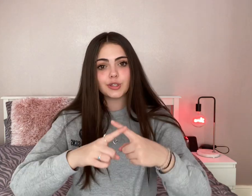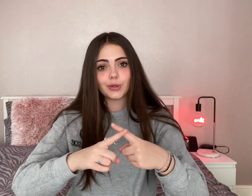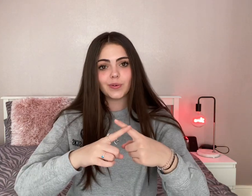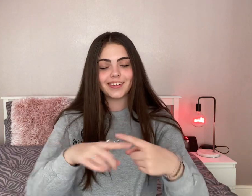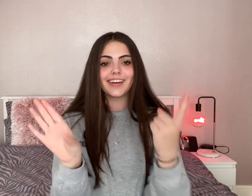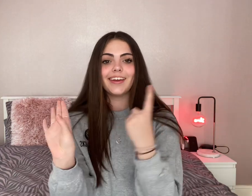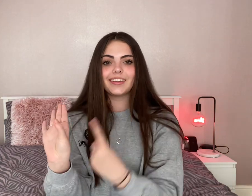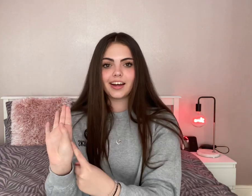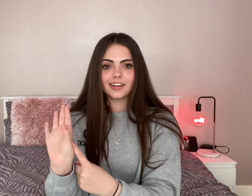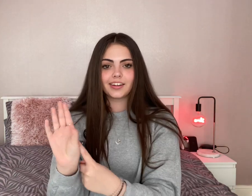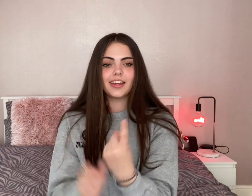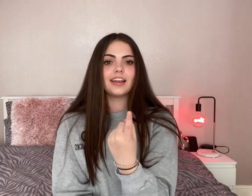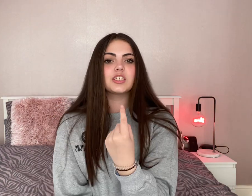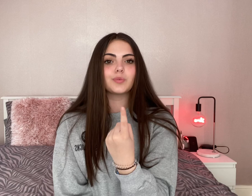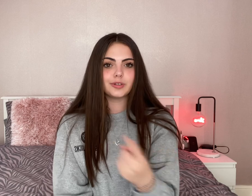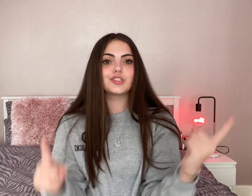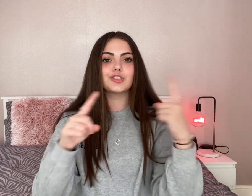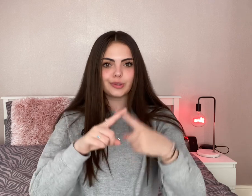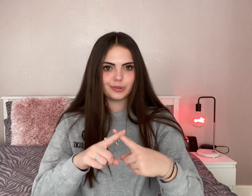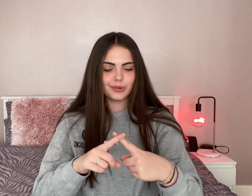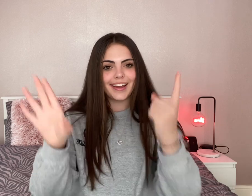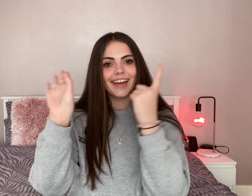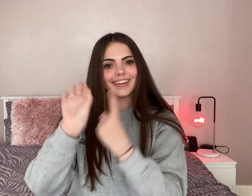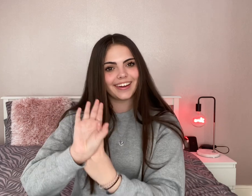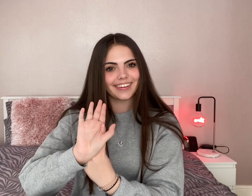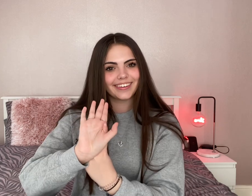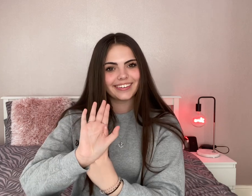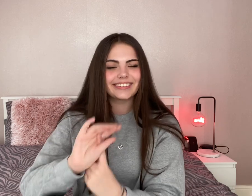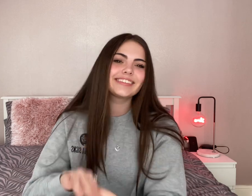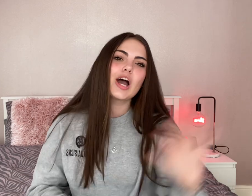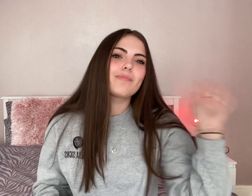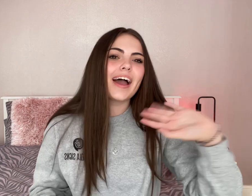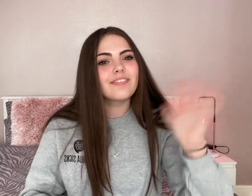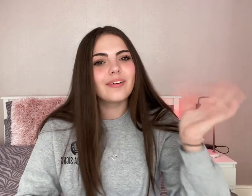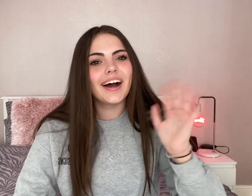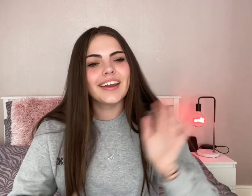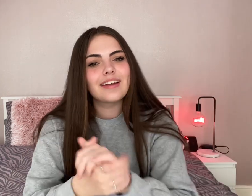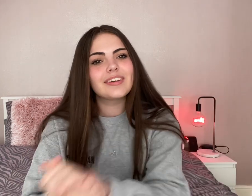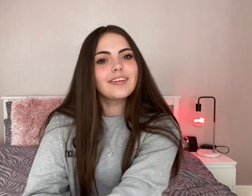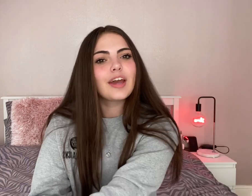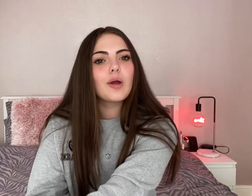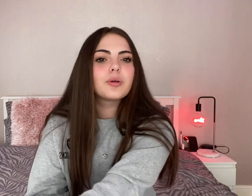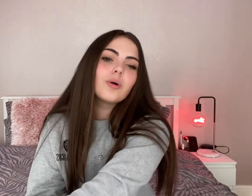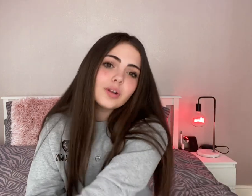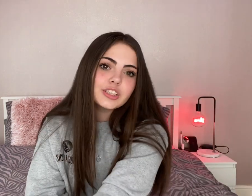too young. And it's we were too young. Bye everyone. I really, really hope you all